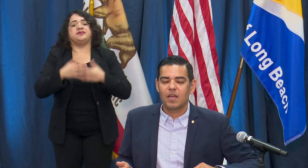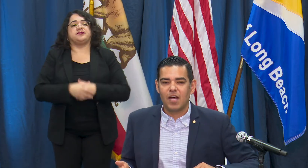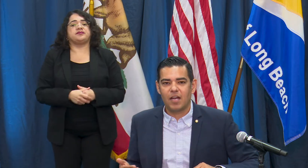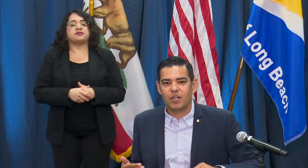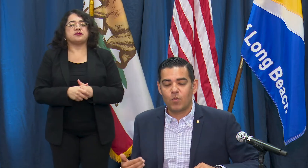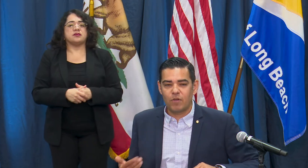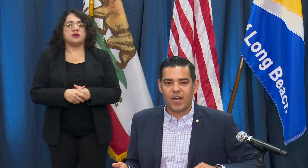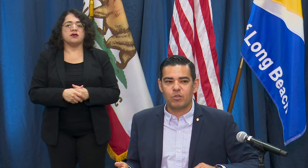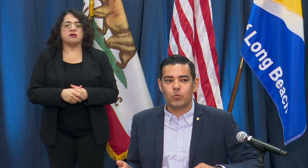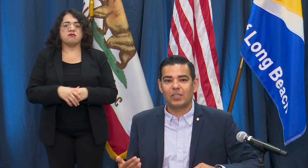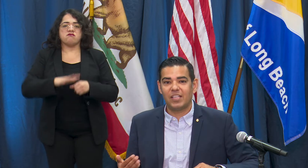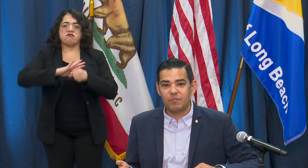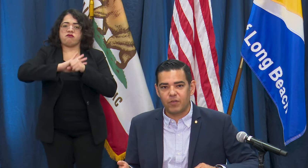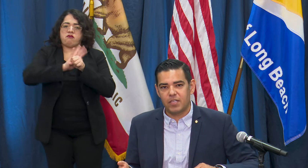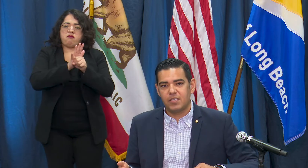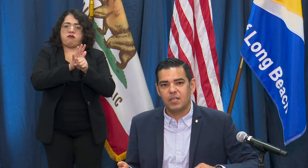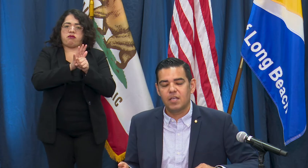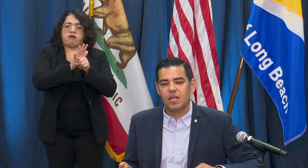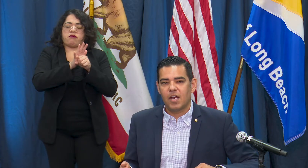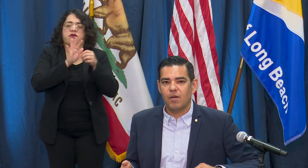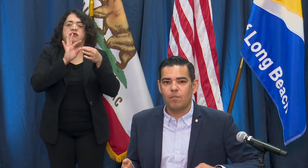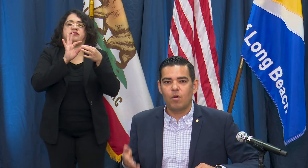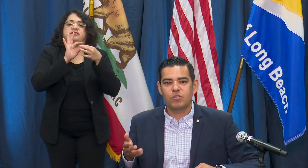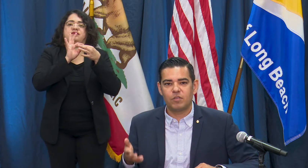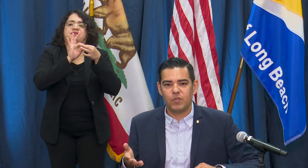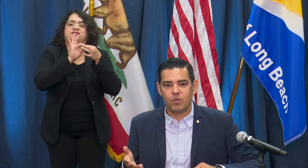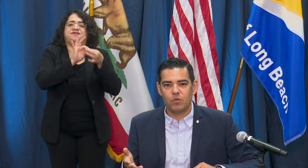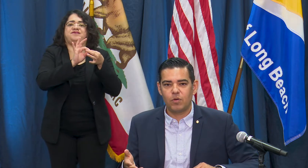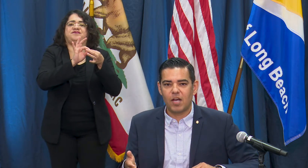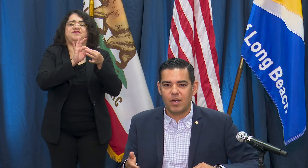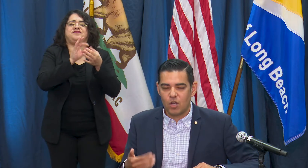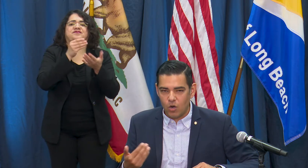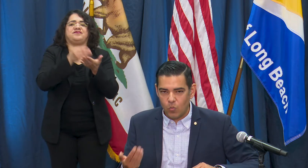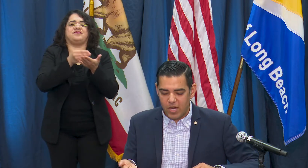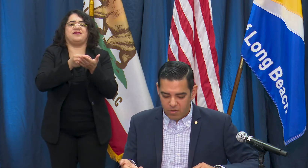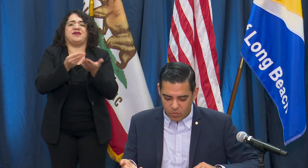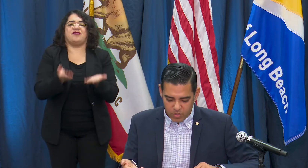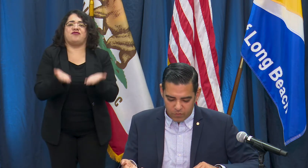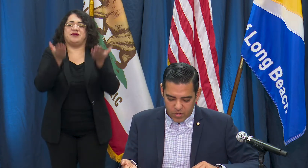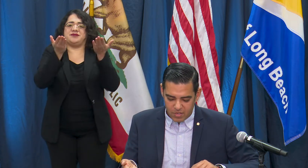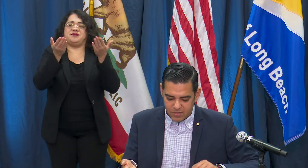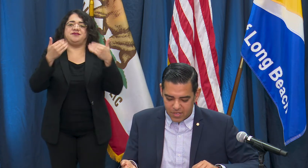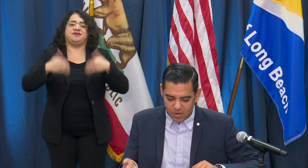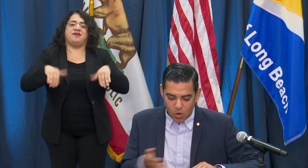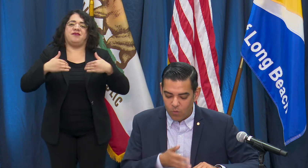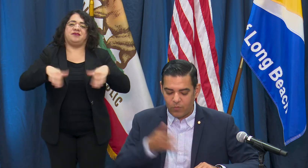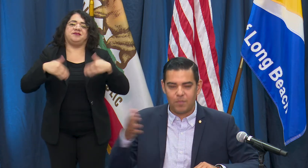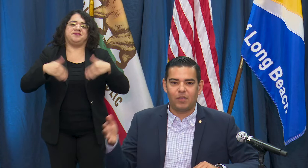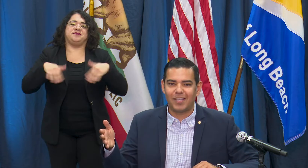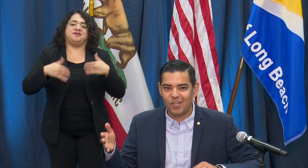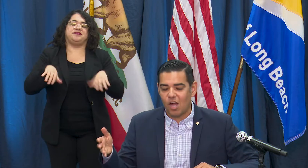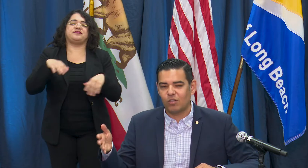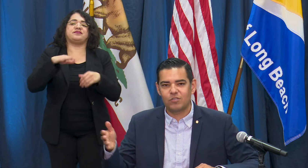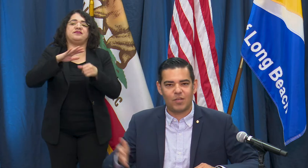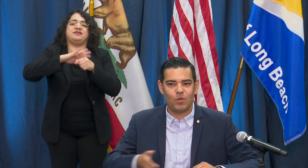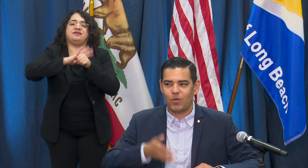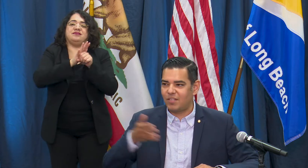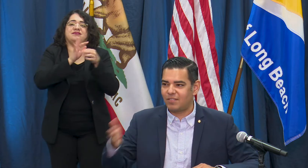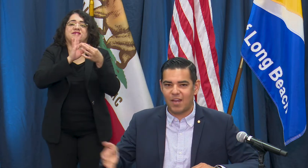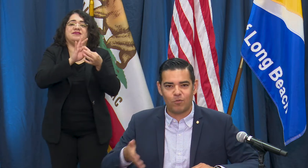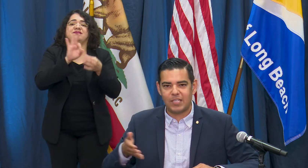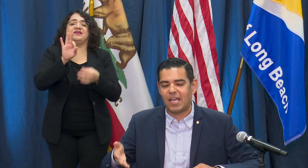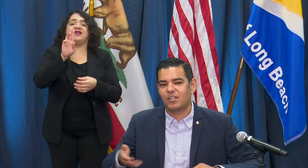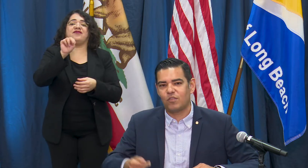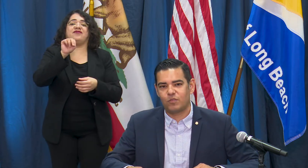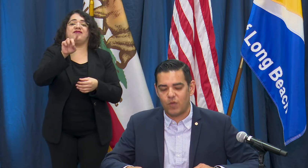the Coronavirus Relief Fund. Most of you are aware that we have raised over $1 million, and we